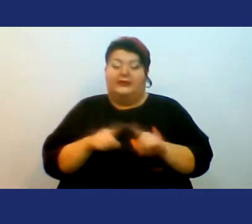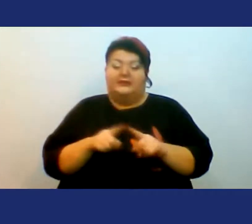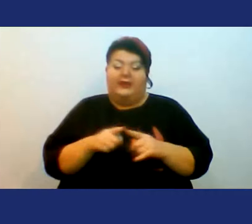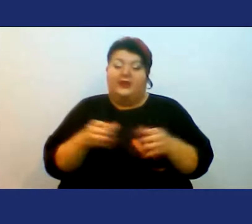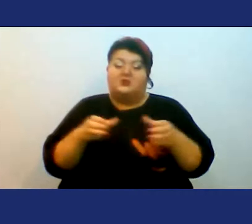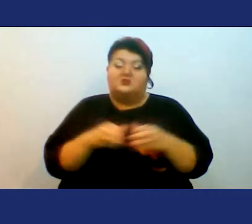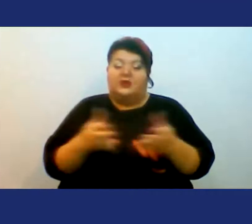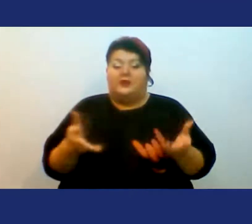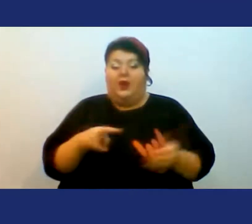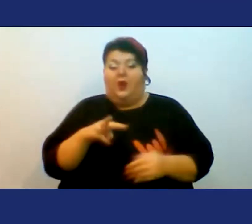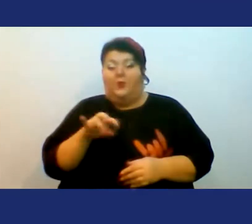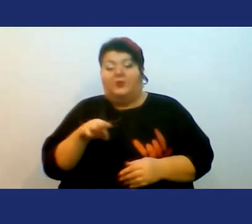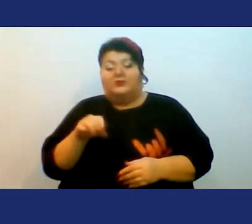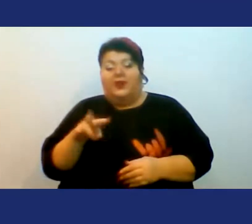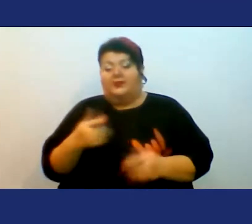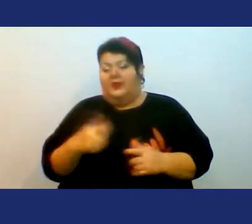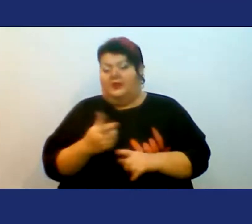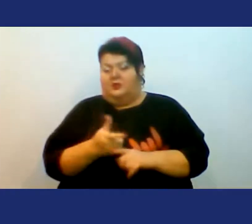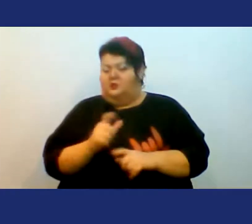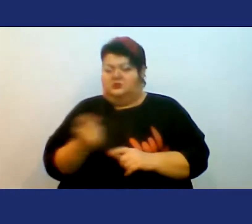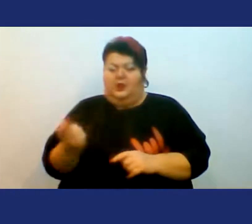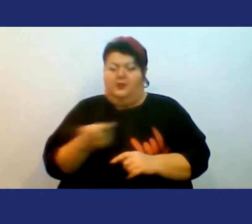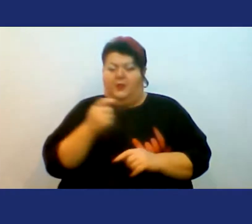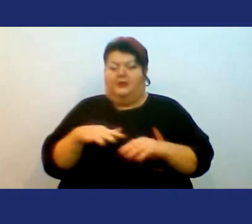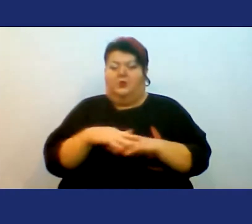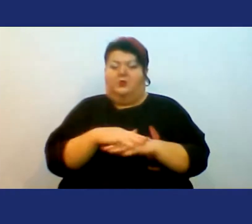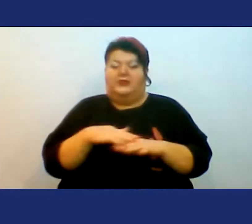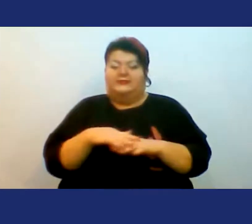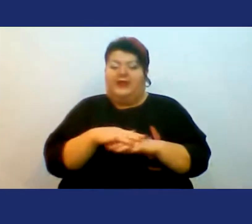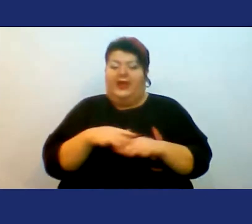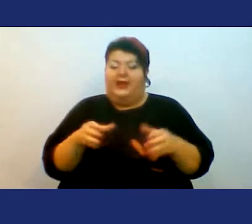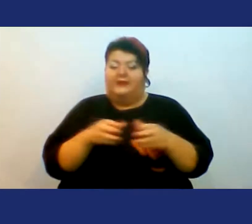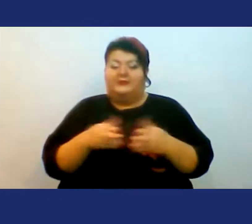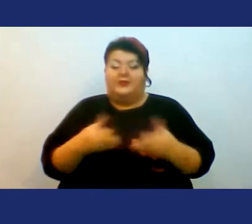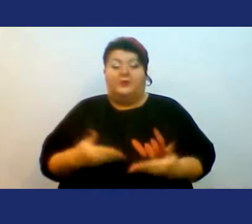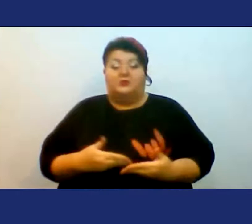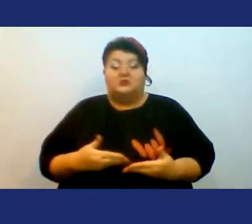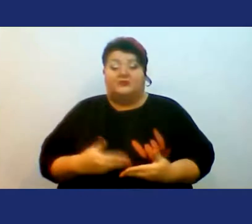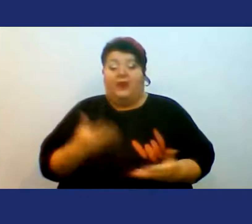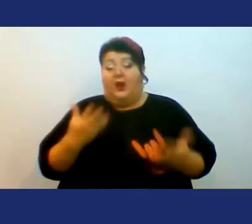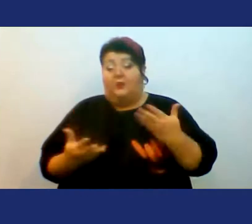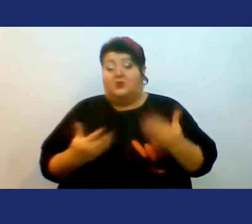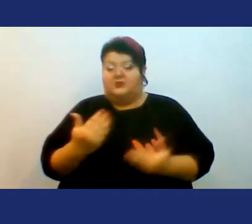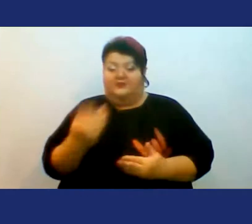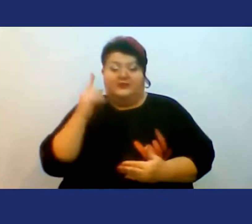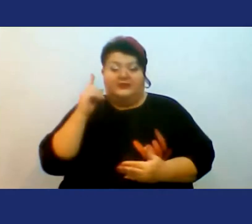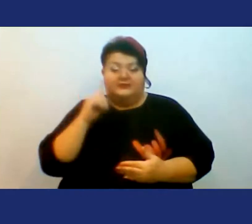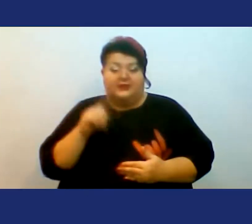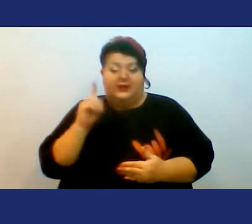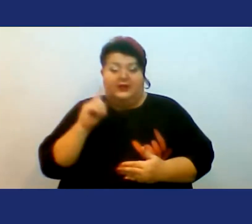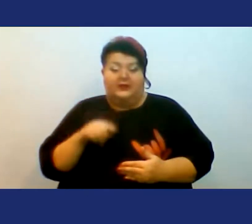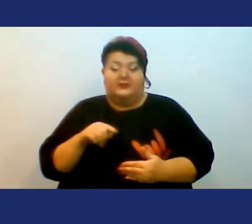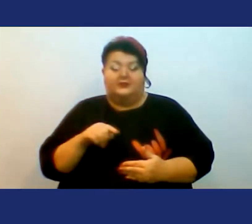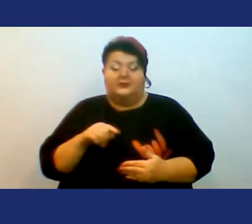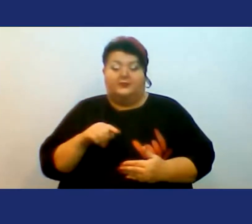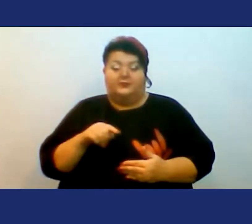know that from the 538, a majority of 270 are necessary to win